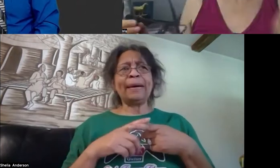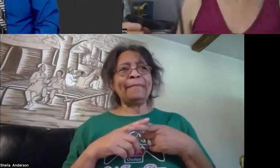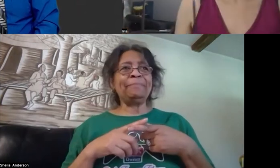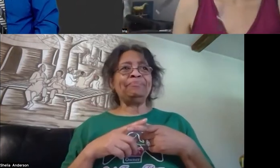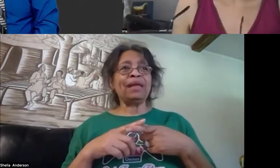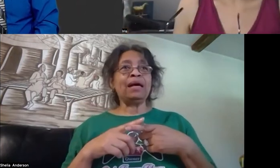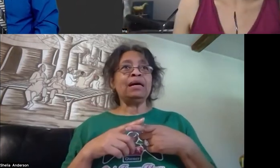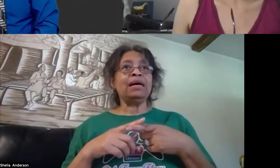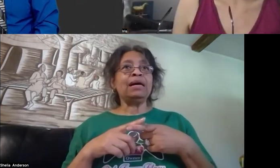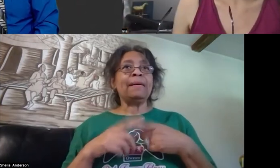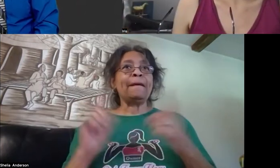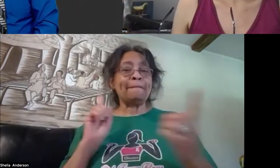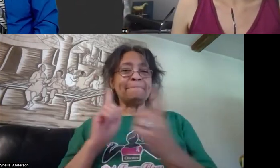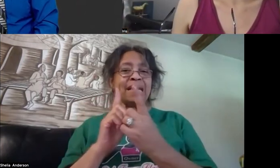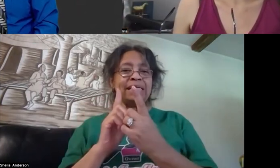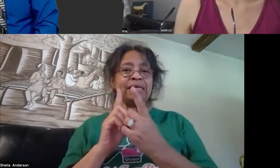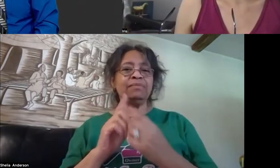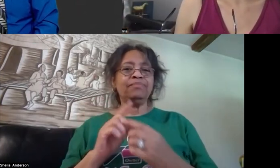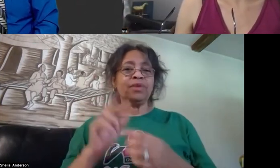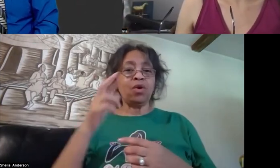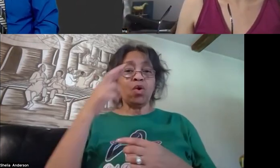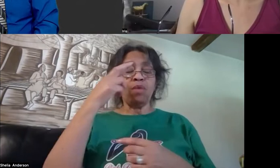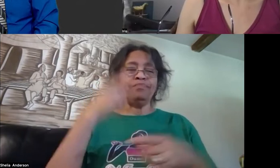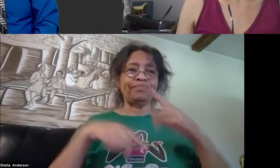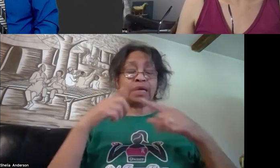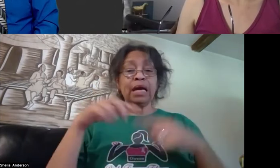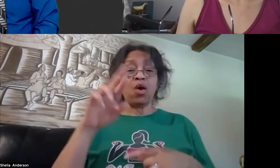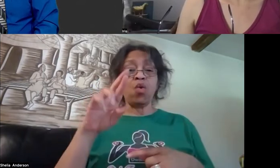Then I met